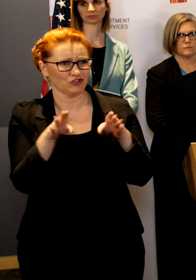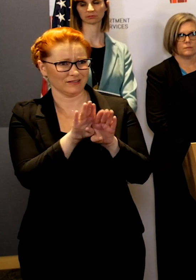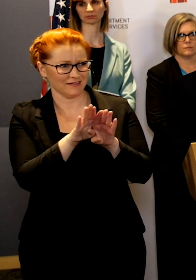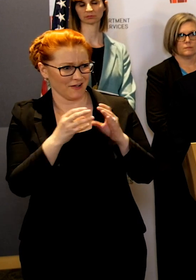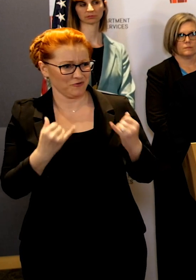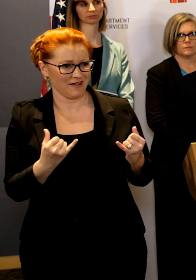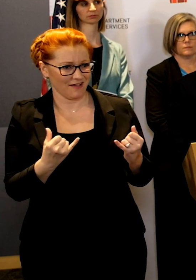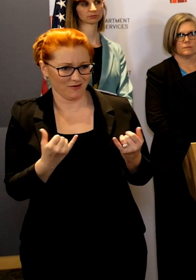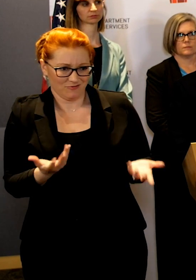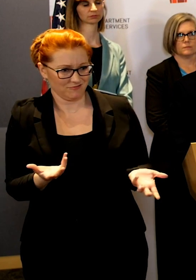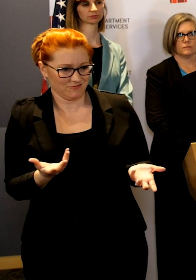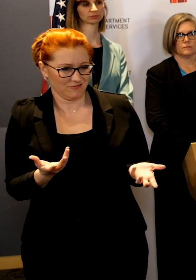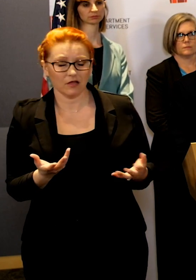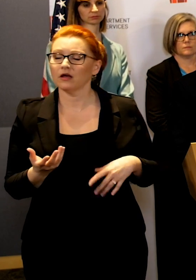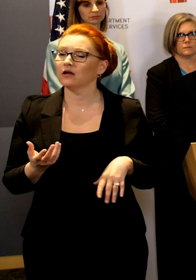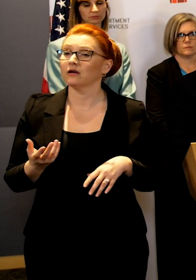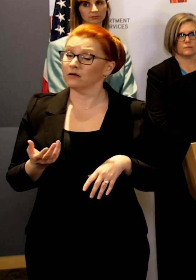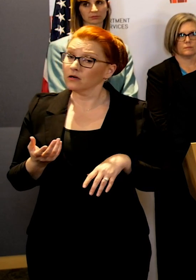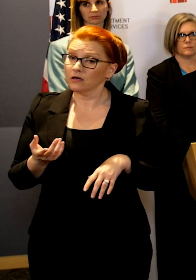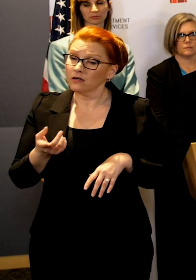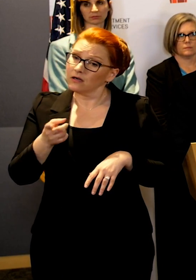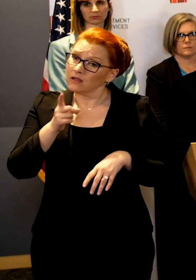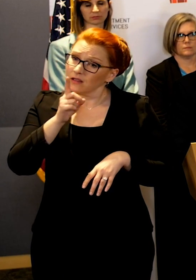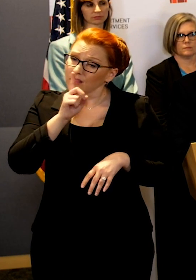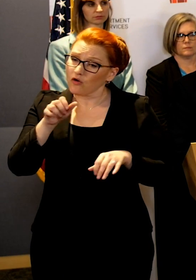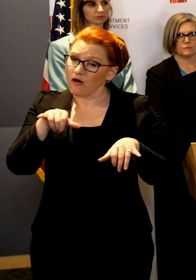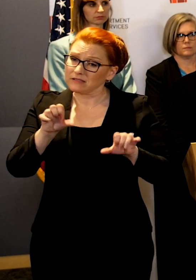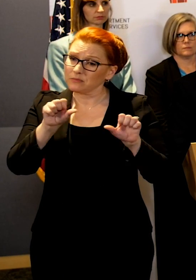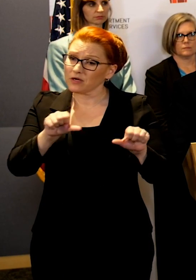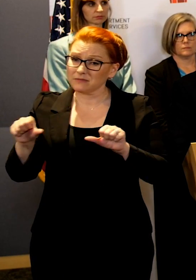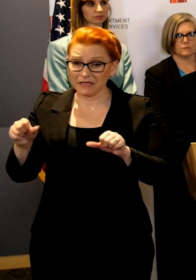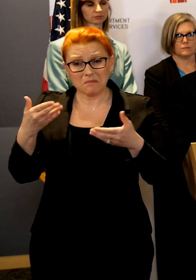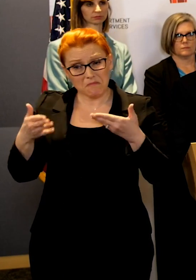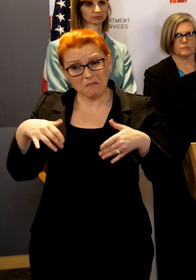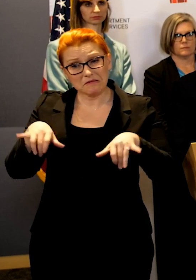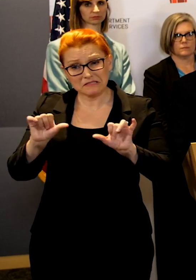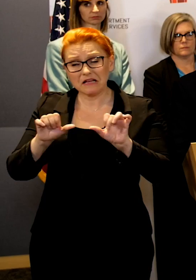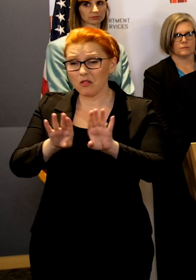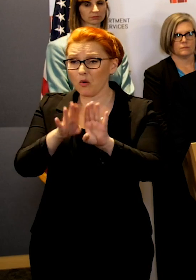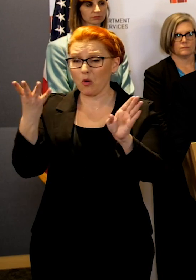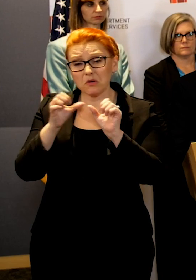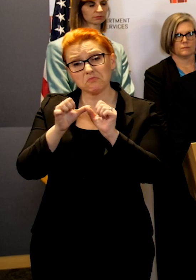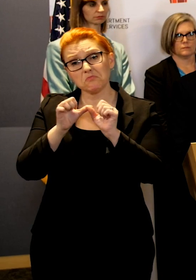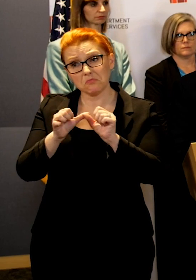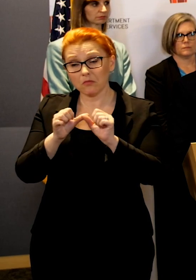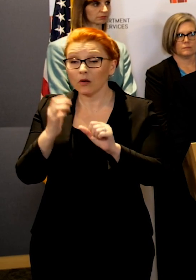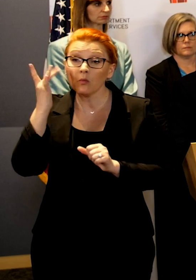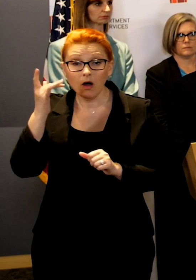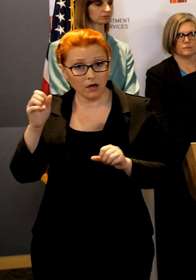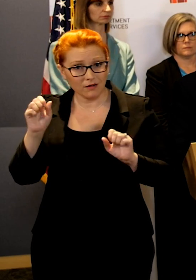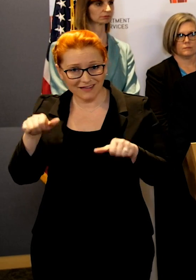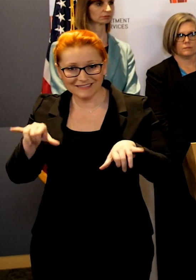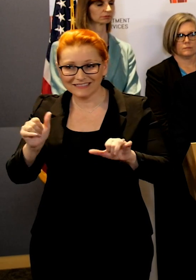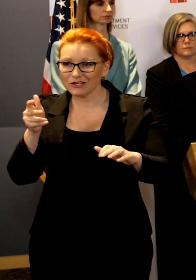now? There are still possibilities that they could stay in business because you still can do